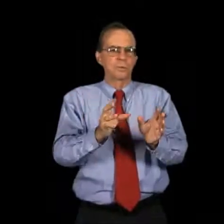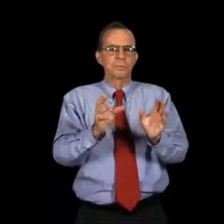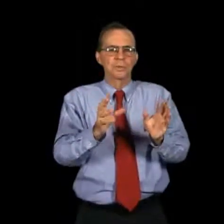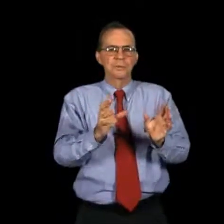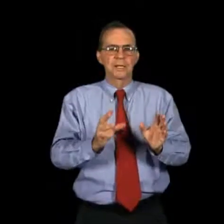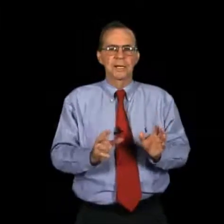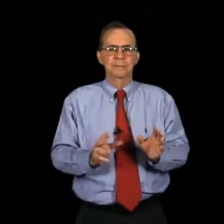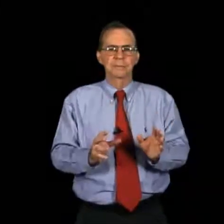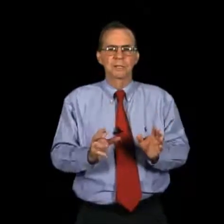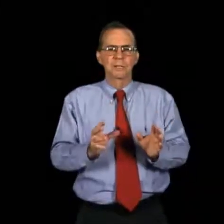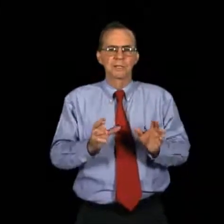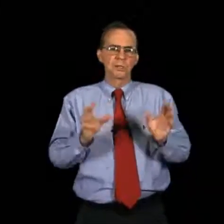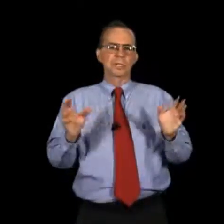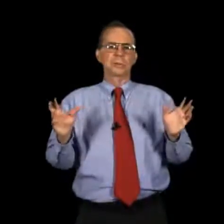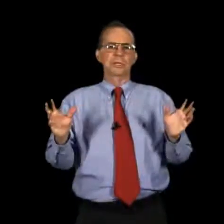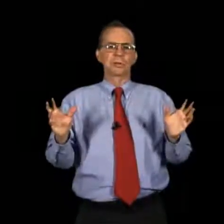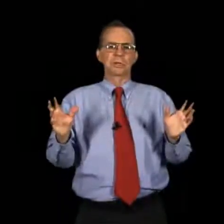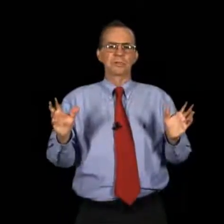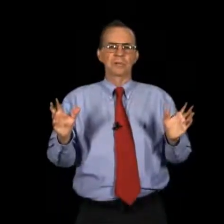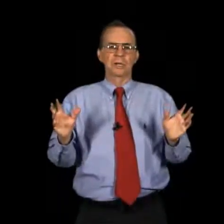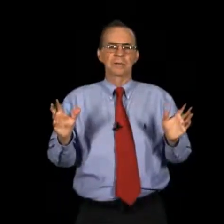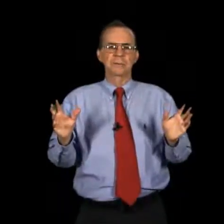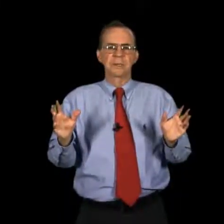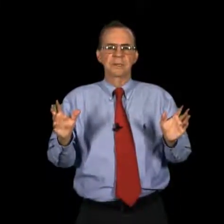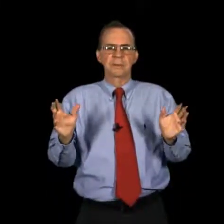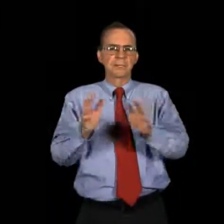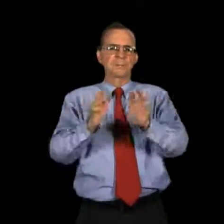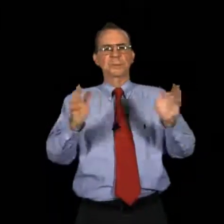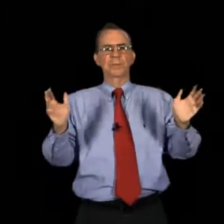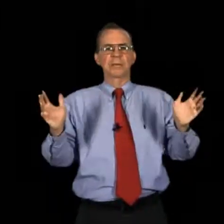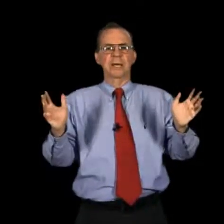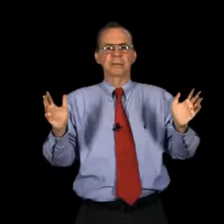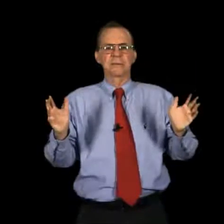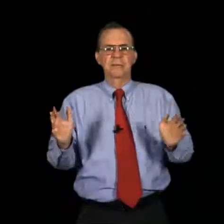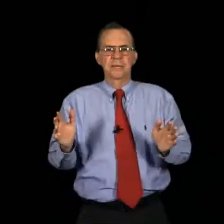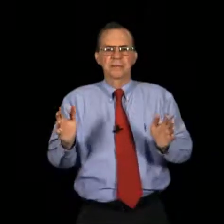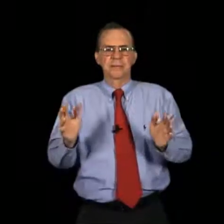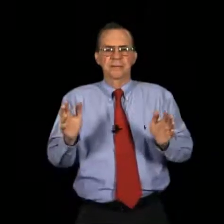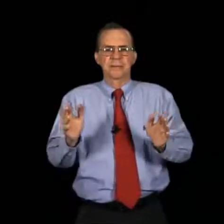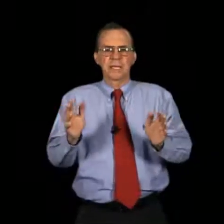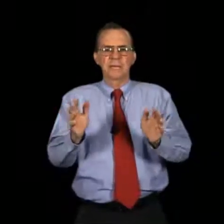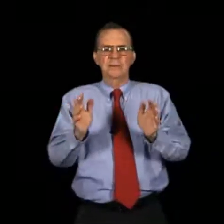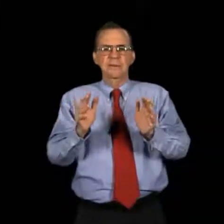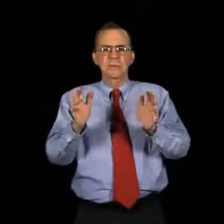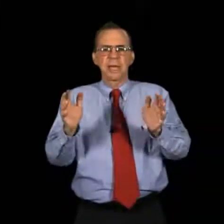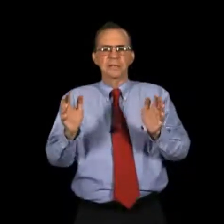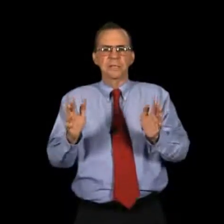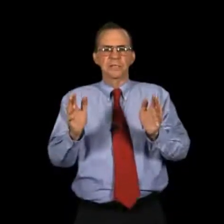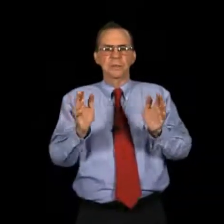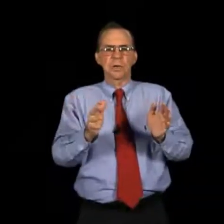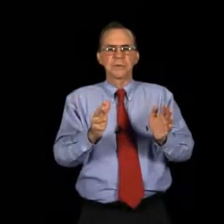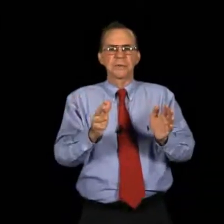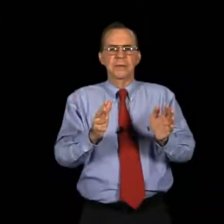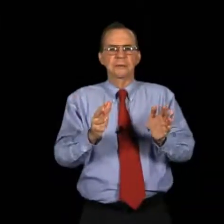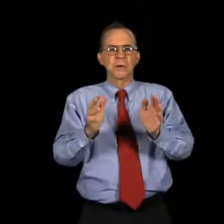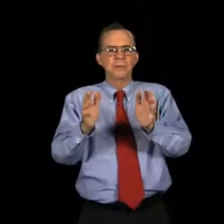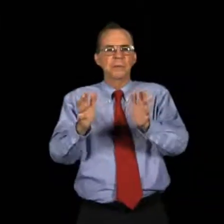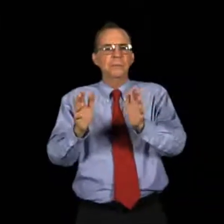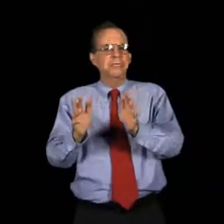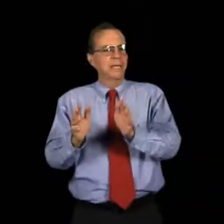fold post-flop, usually when you're on a draw. This is pure math. Even if the math says do one thing, there will be